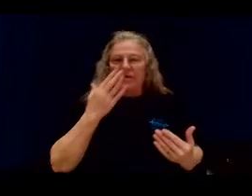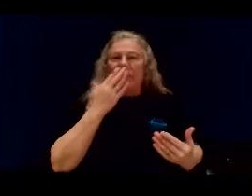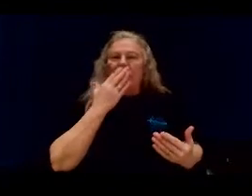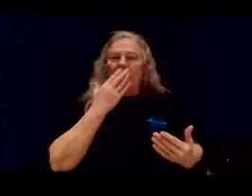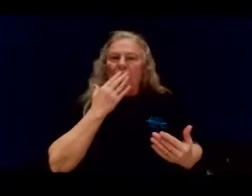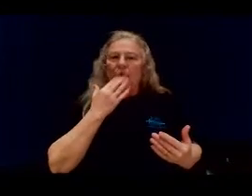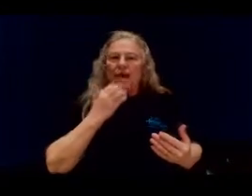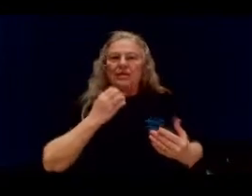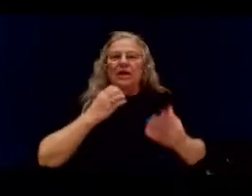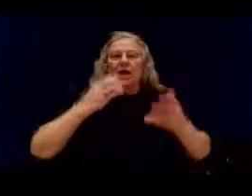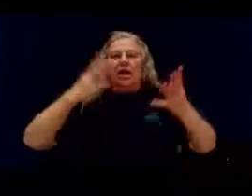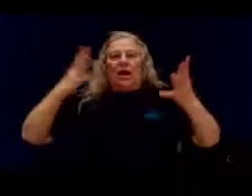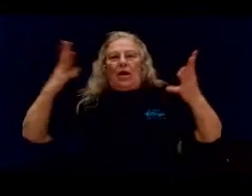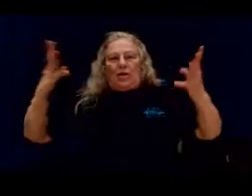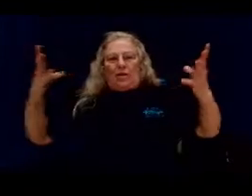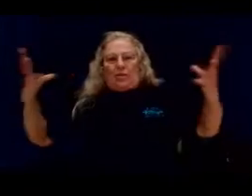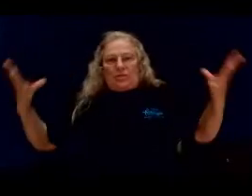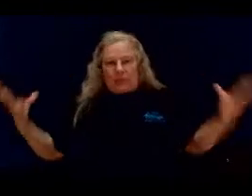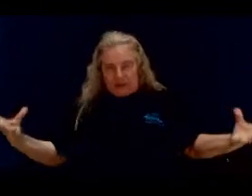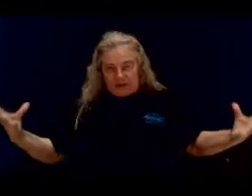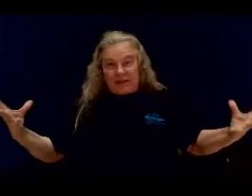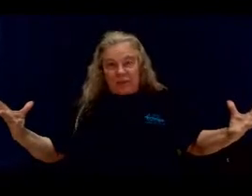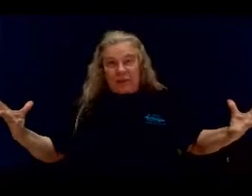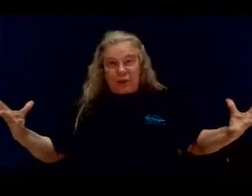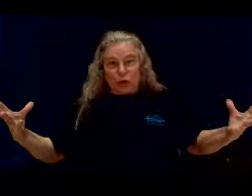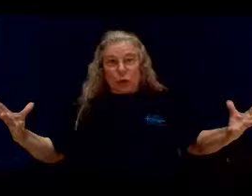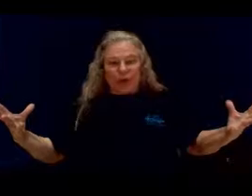it. It's this much sweet